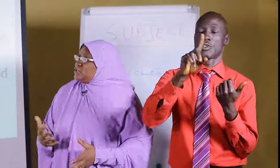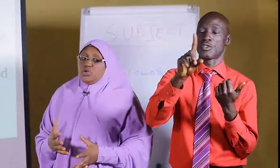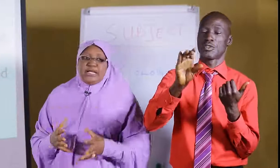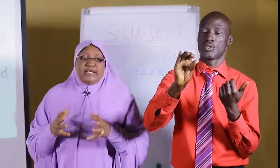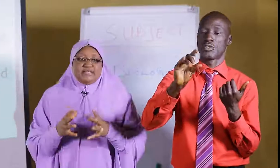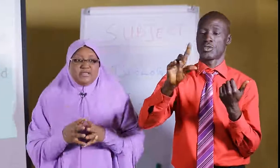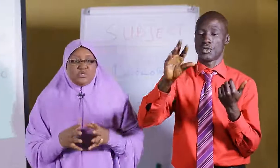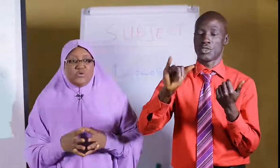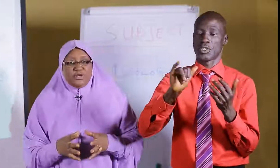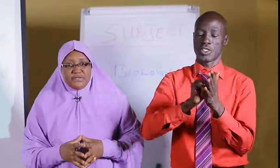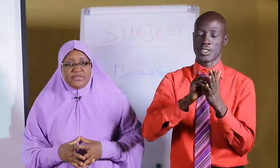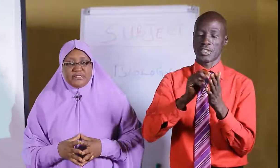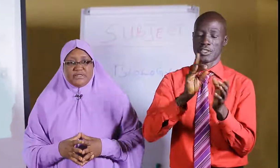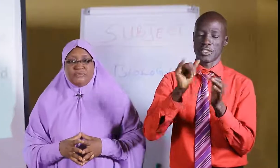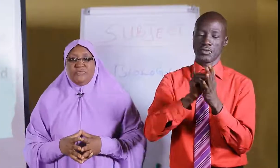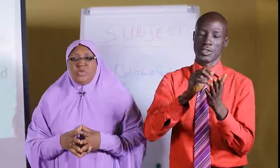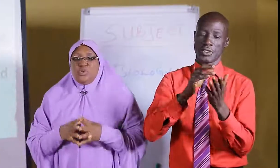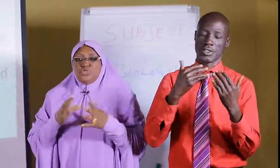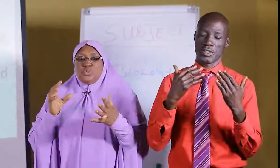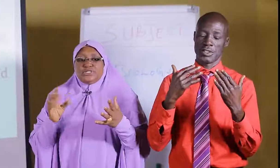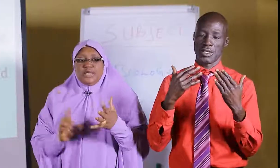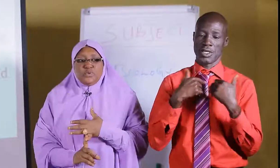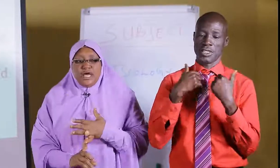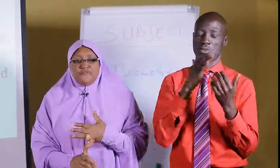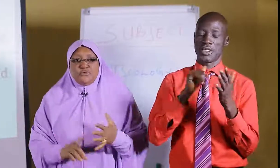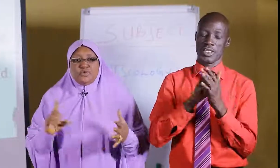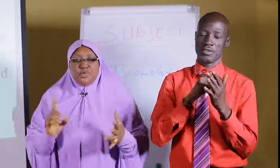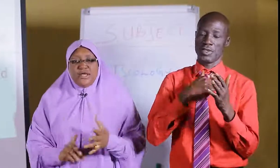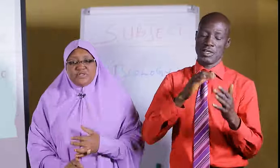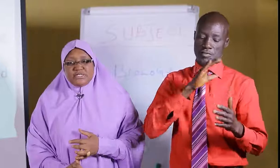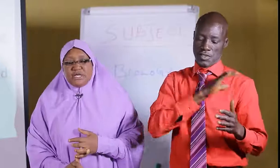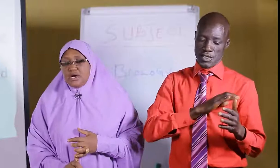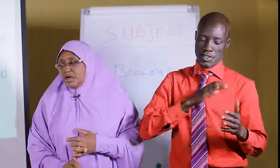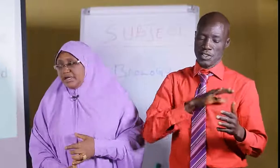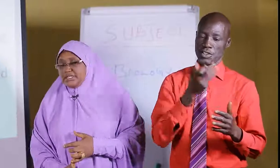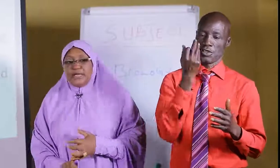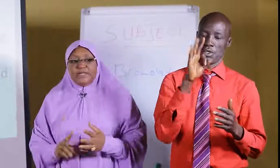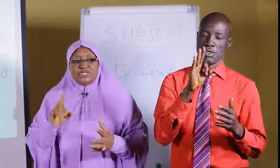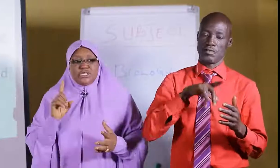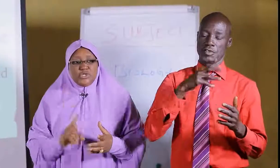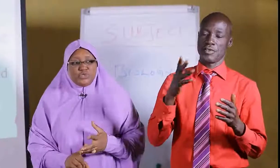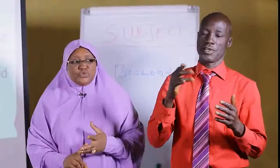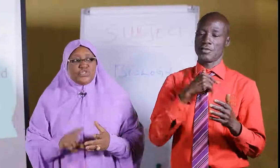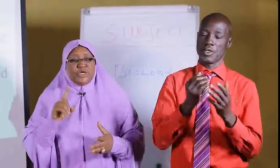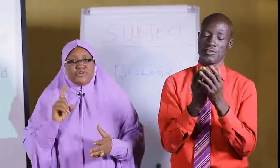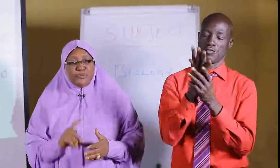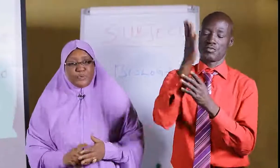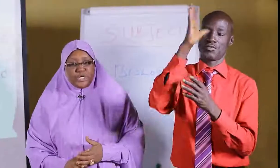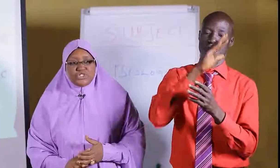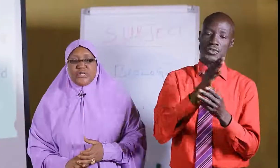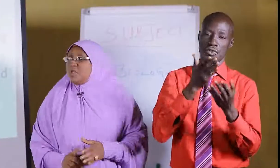seen also the characteristics of living things, which we said we have growth, we have irritability,